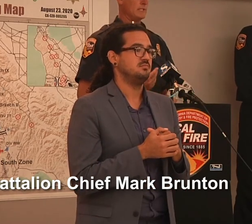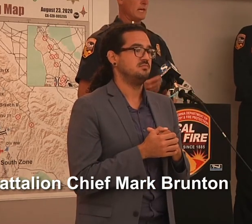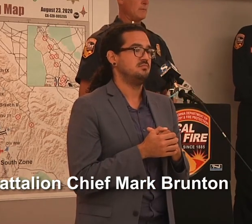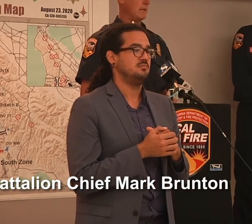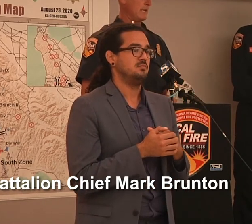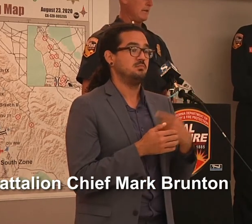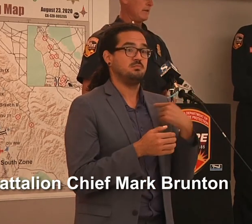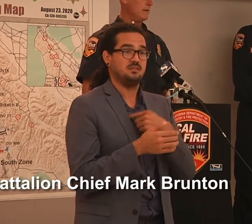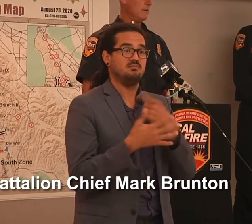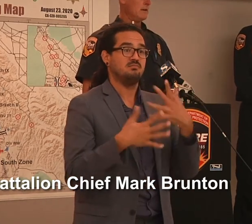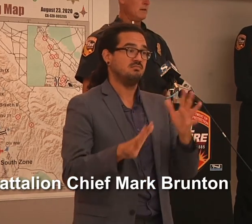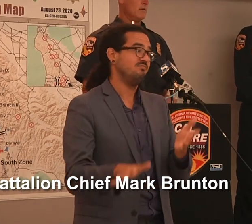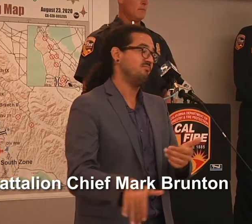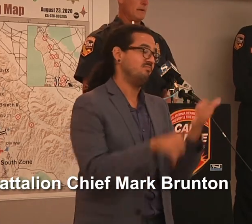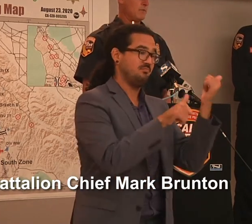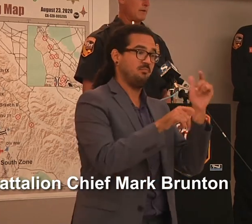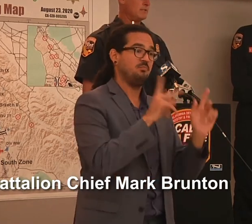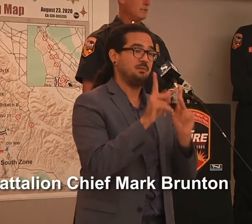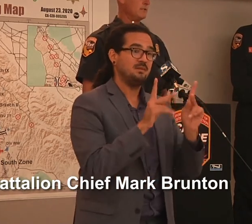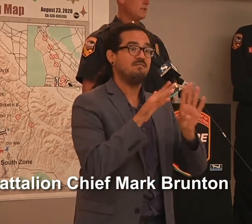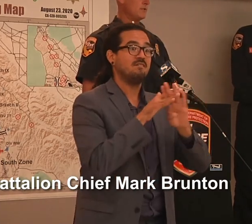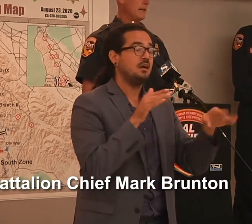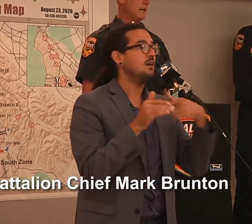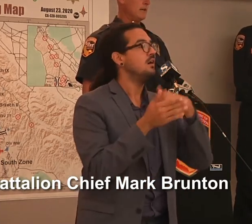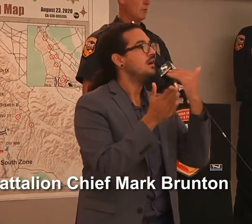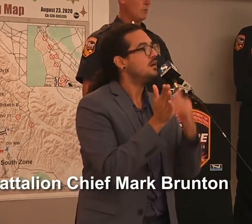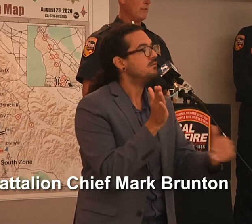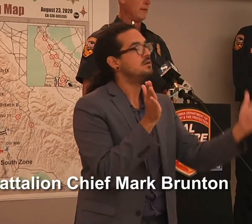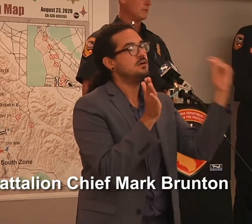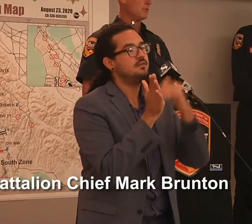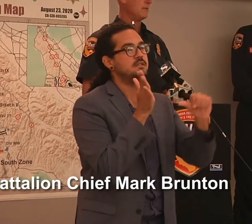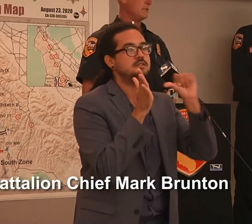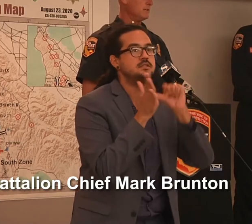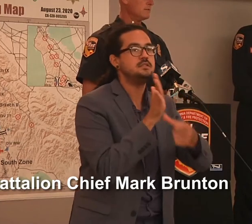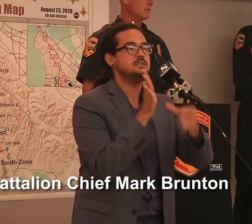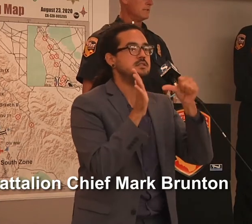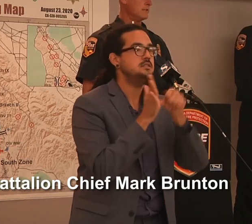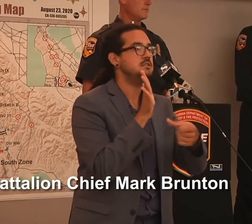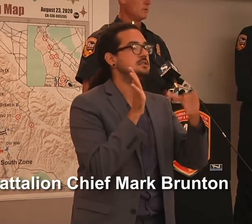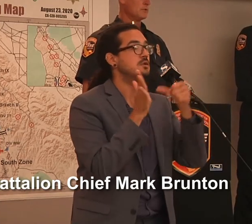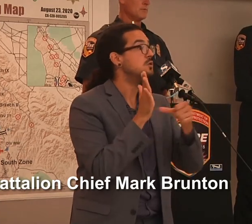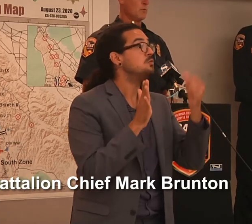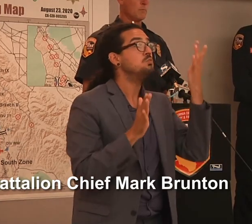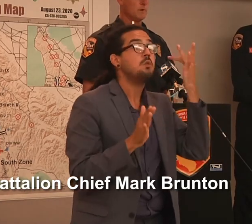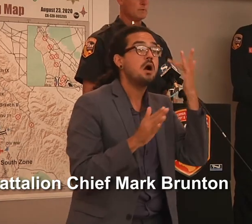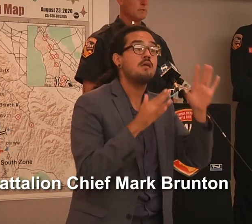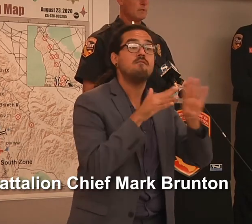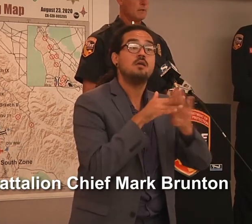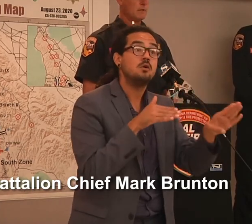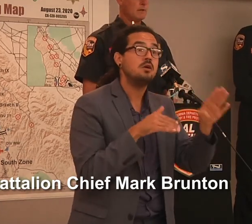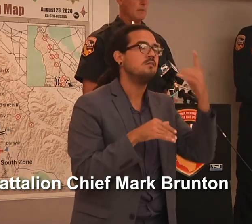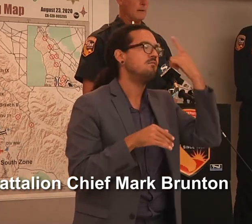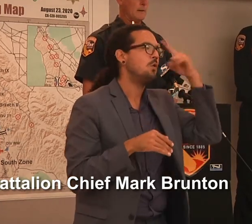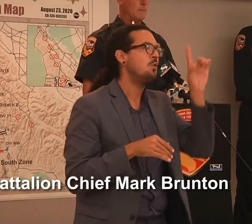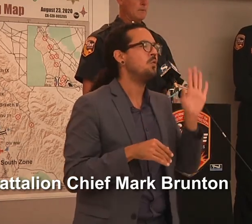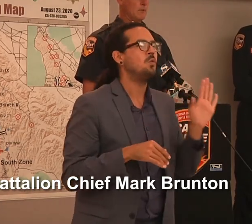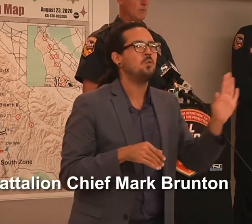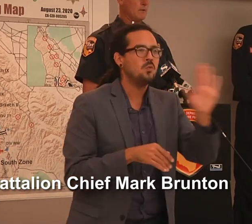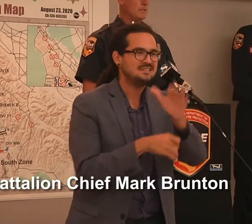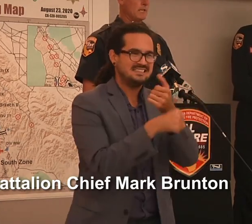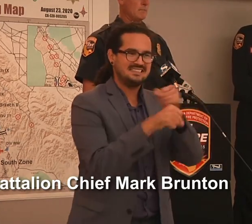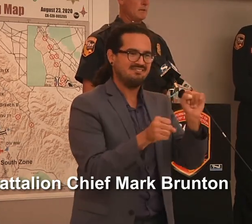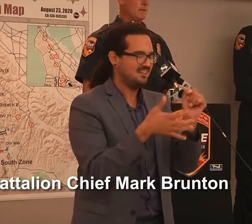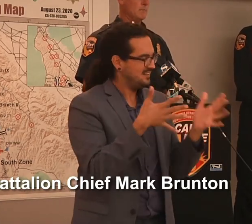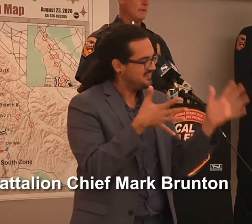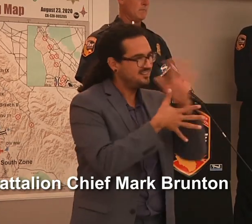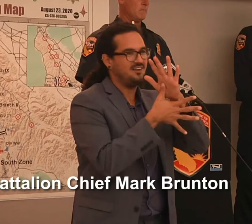and we've said it time and again, the main reason is so that, number one, their safety is first and foremost. No